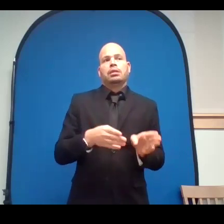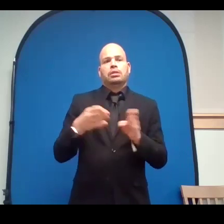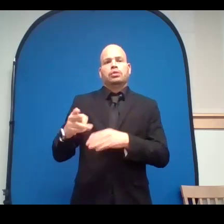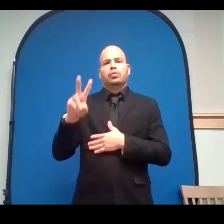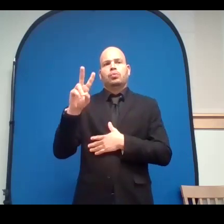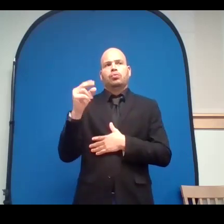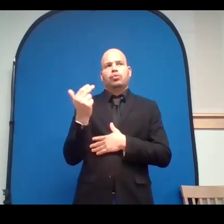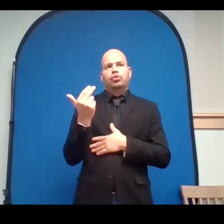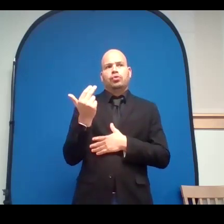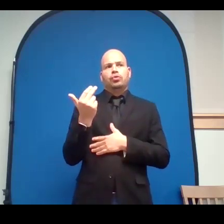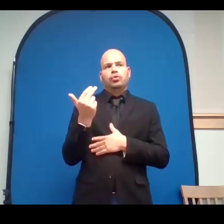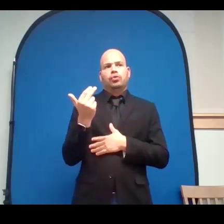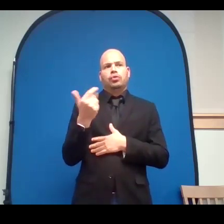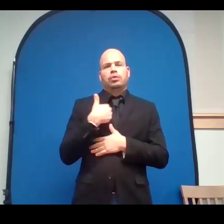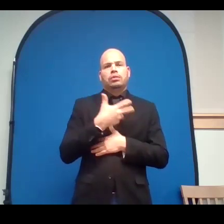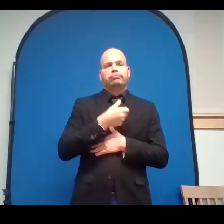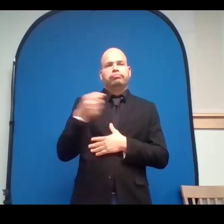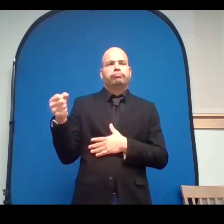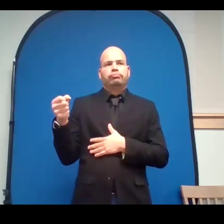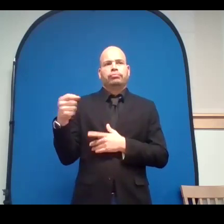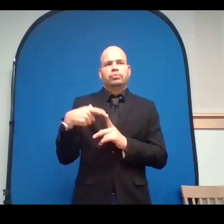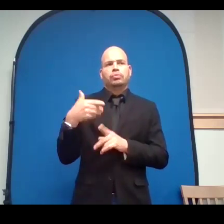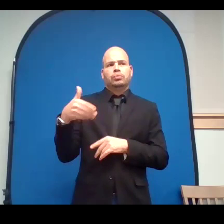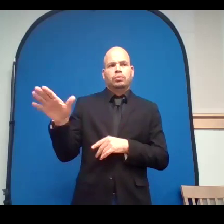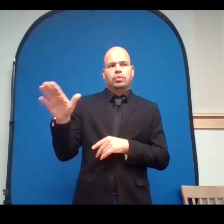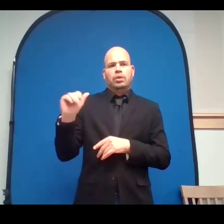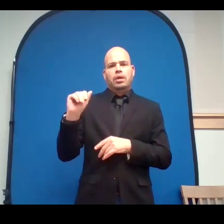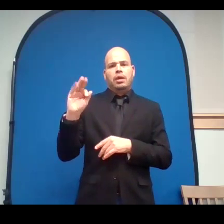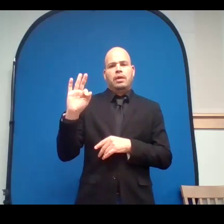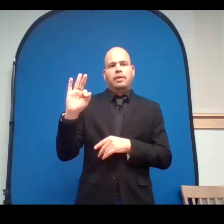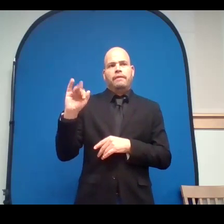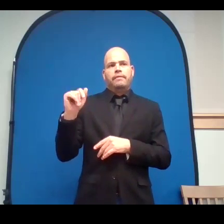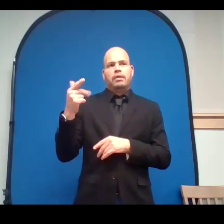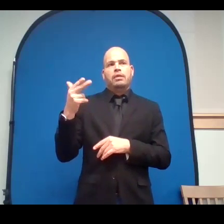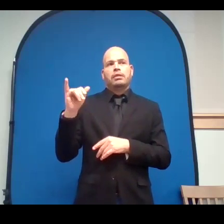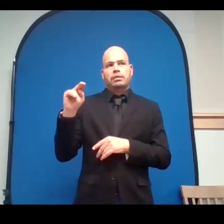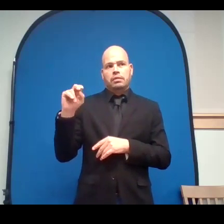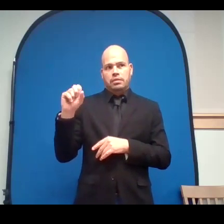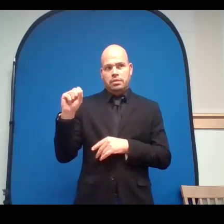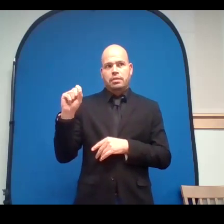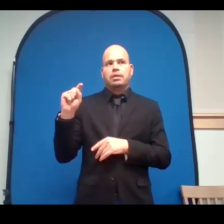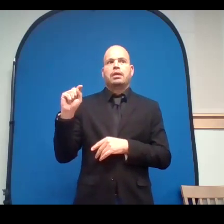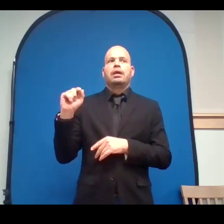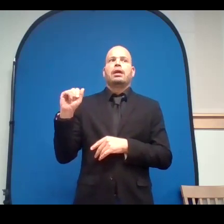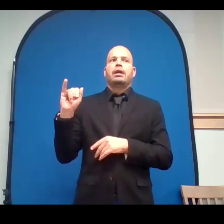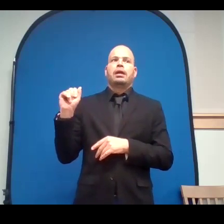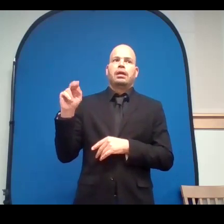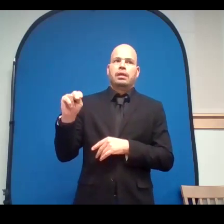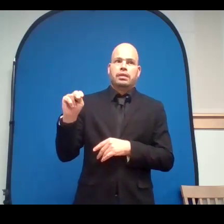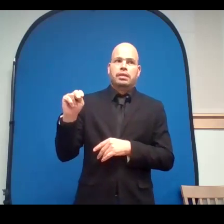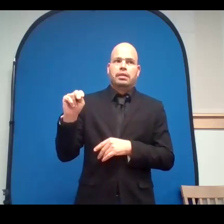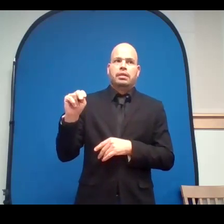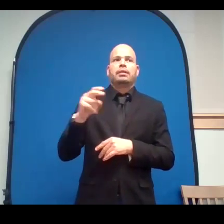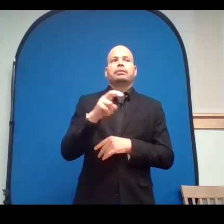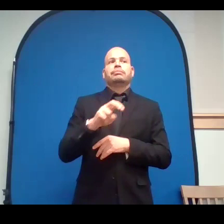2013 one deployment to Afghanistan. About partly through there, I was switched over to as a company commander, or